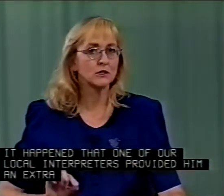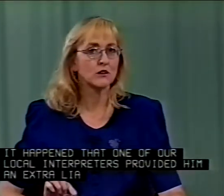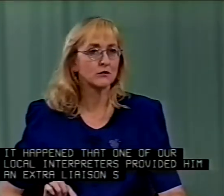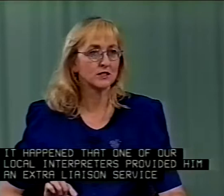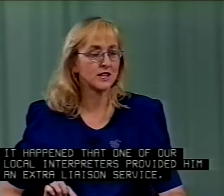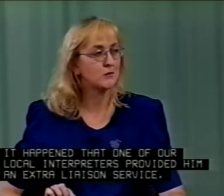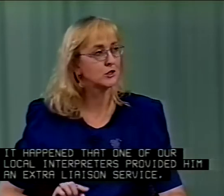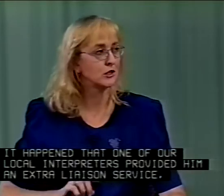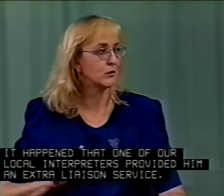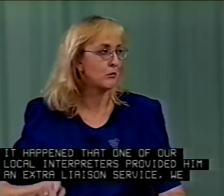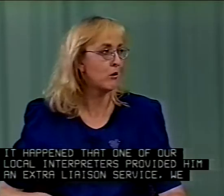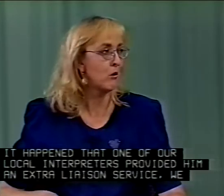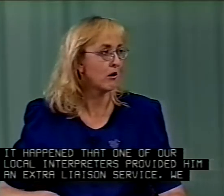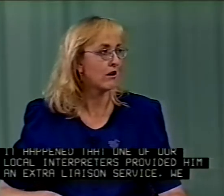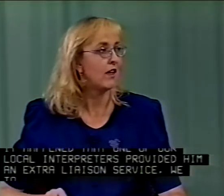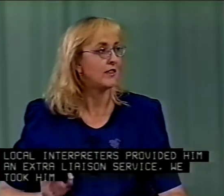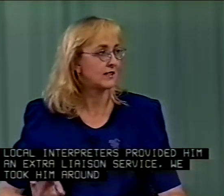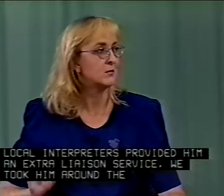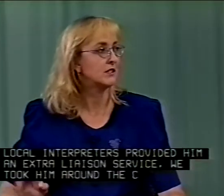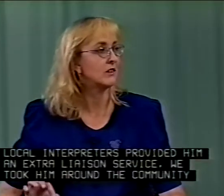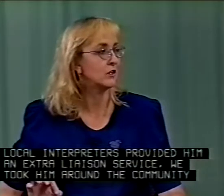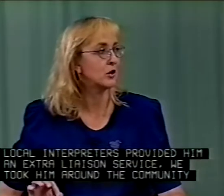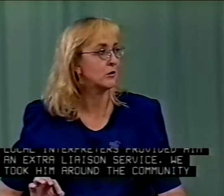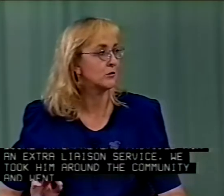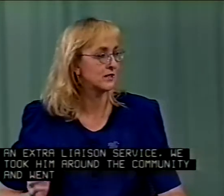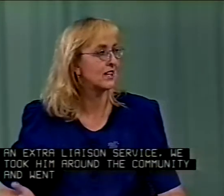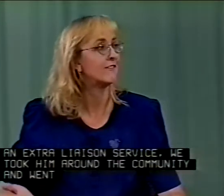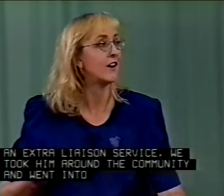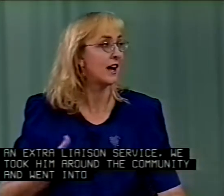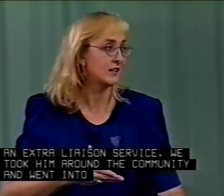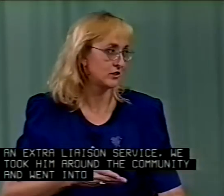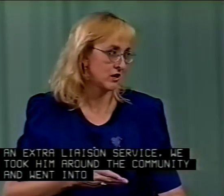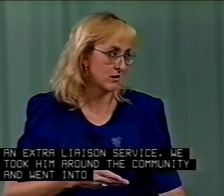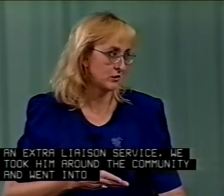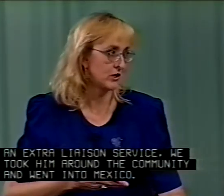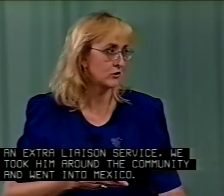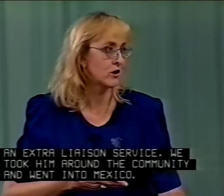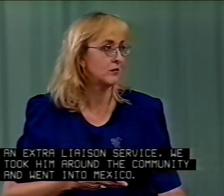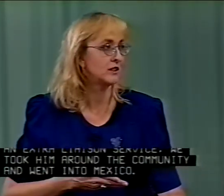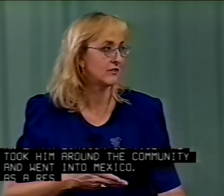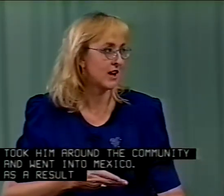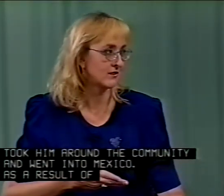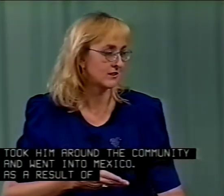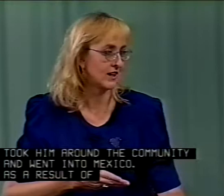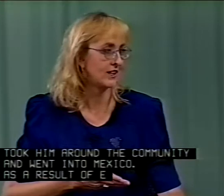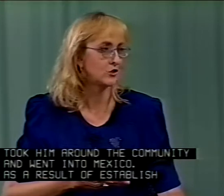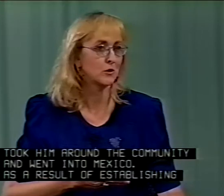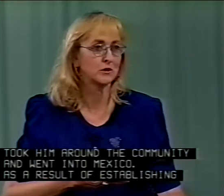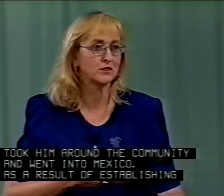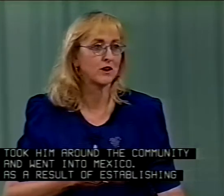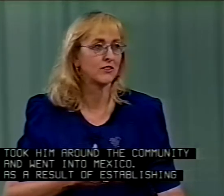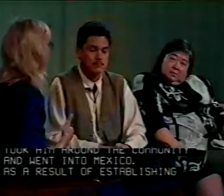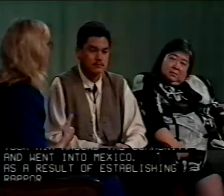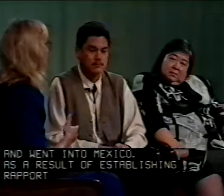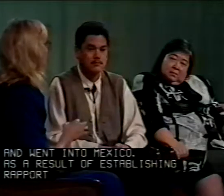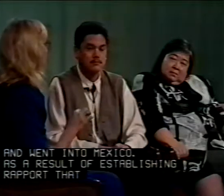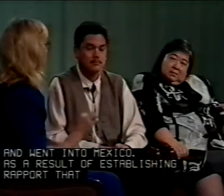result of establishing rapport, that specific interpreter was then invited to come to Intertribal Deaf Council and interpret. So I think that